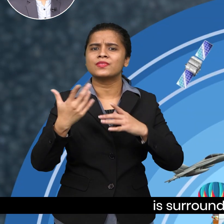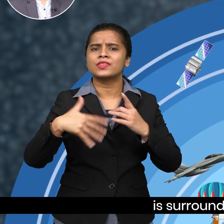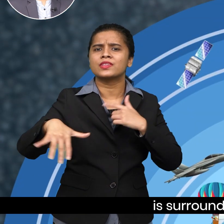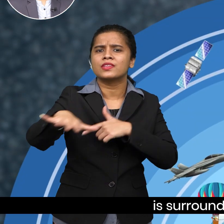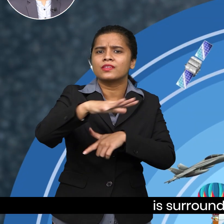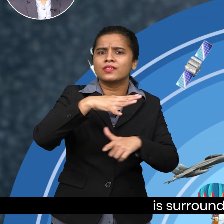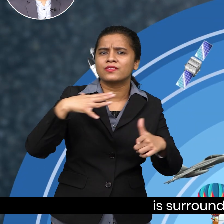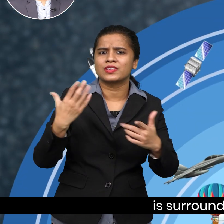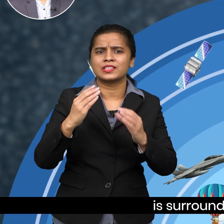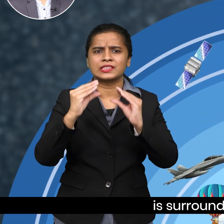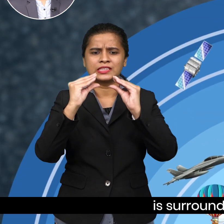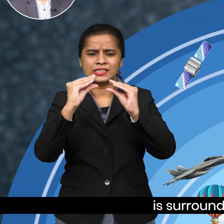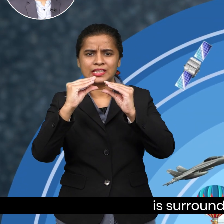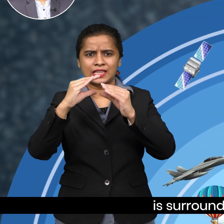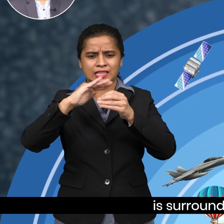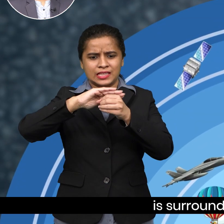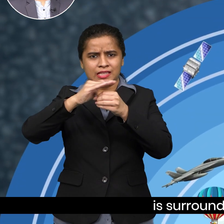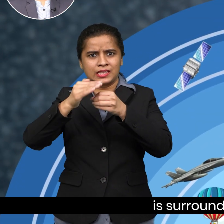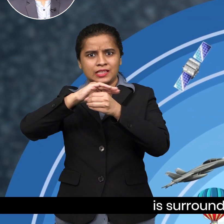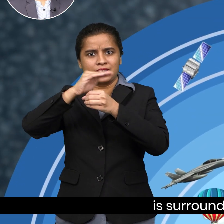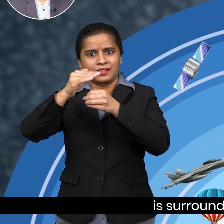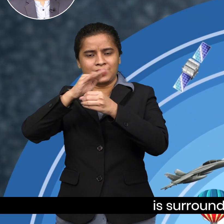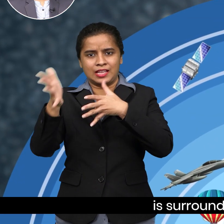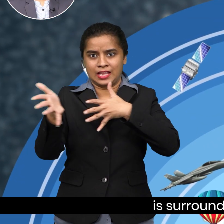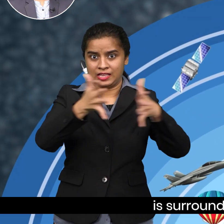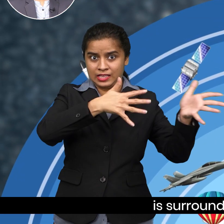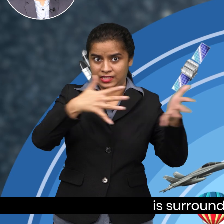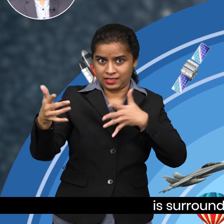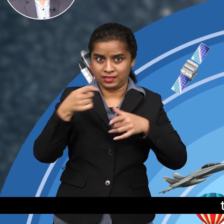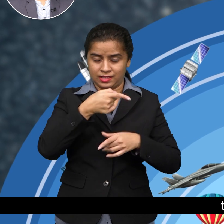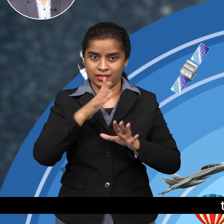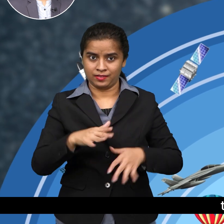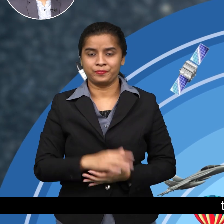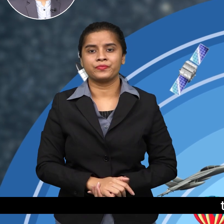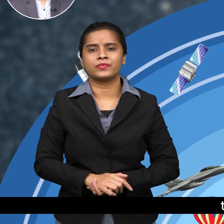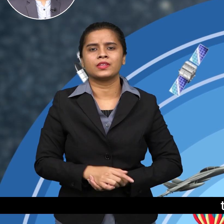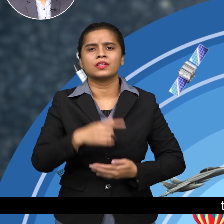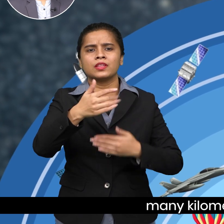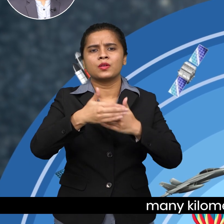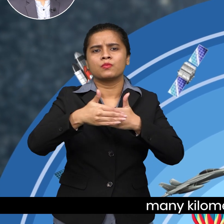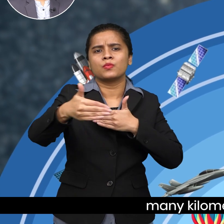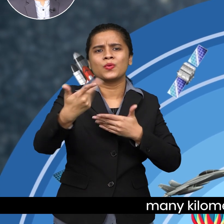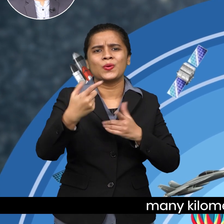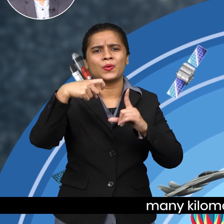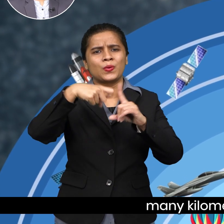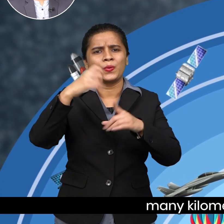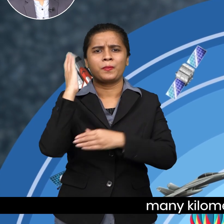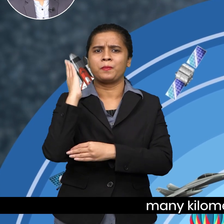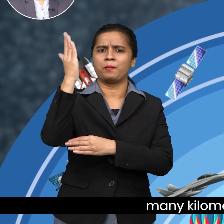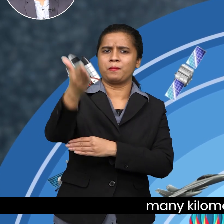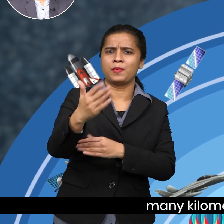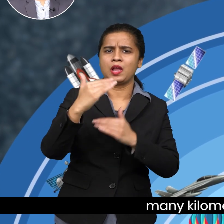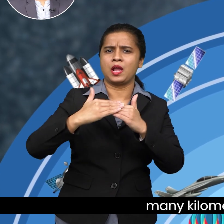Earth is surrounded by a thin layer of air that extends many